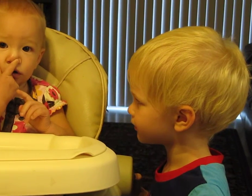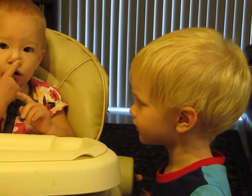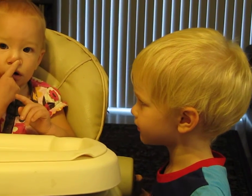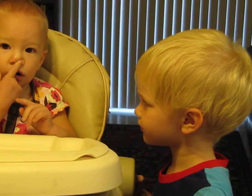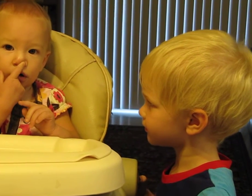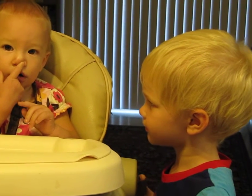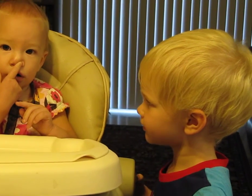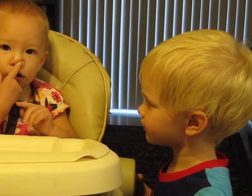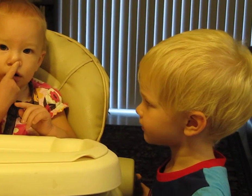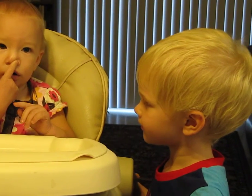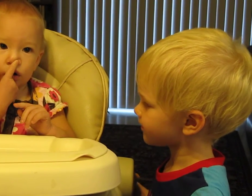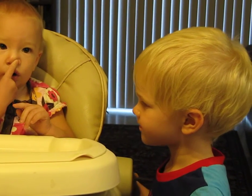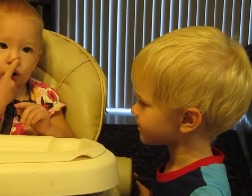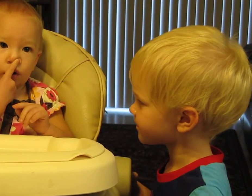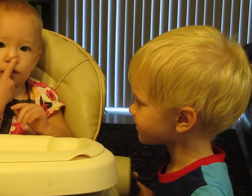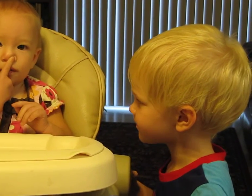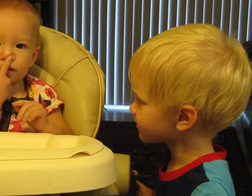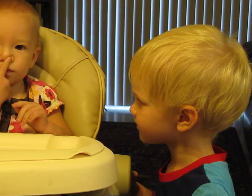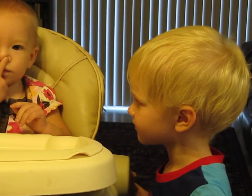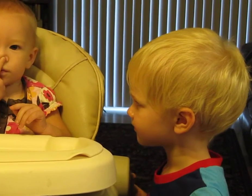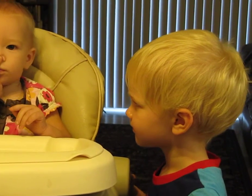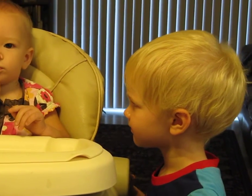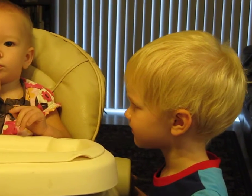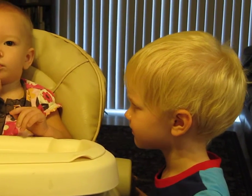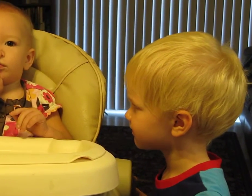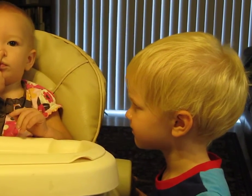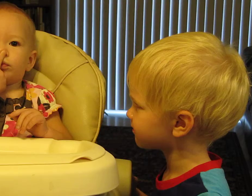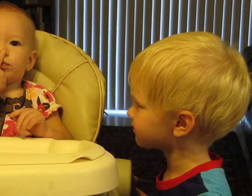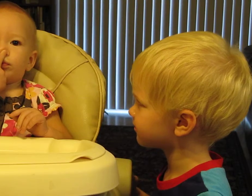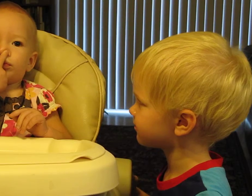Where's Kaden's nose? Where's you find Kaden's nose?